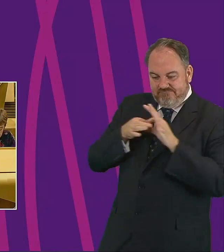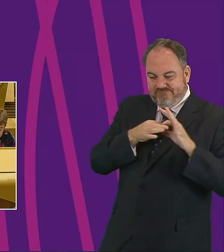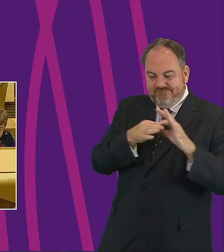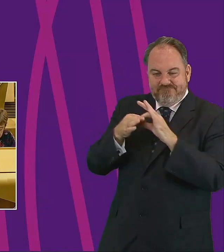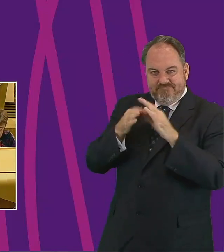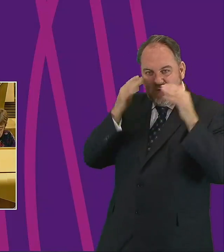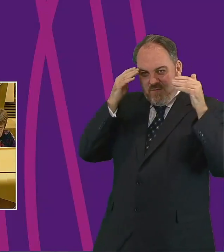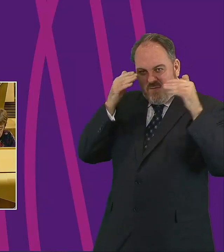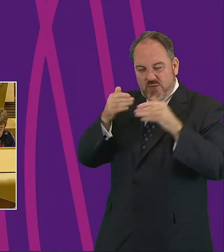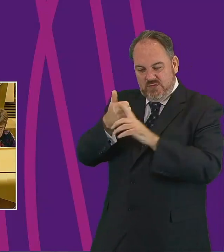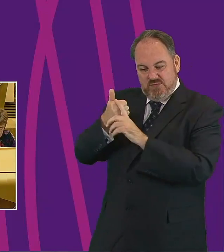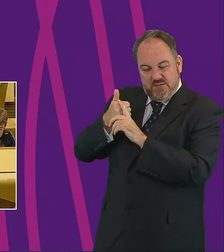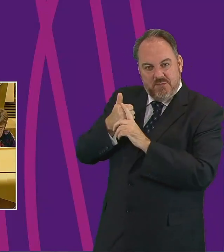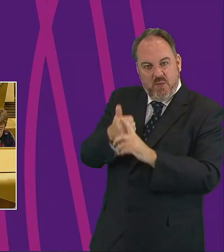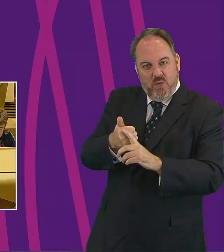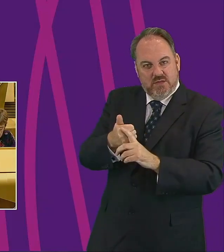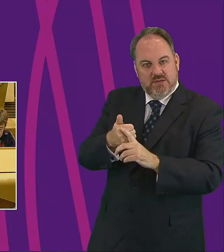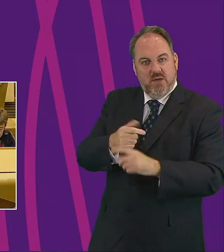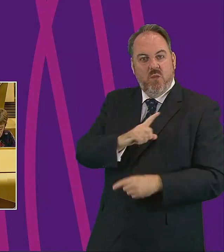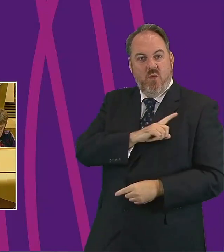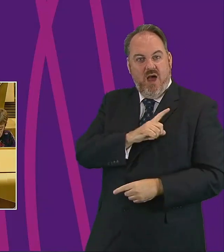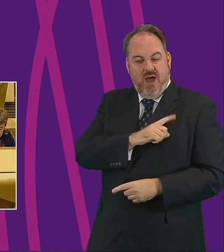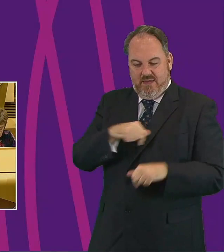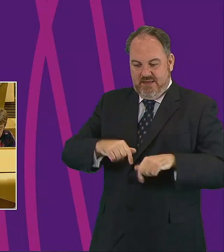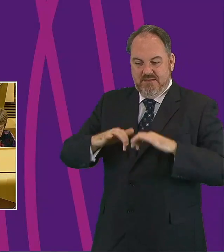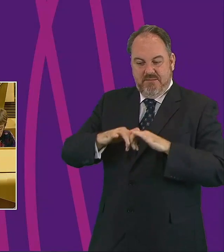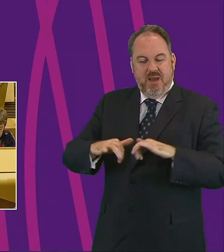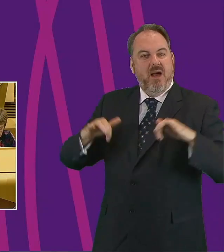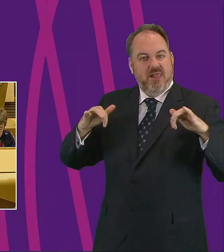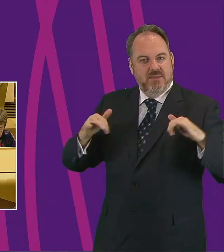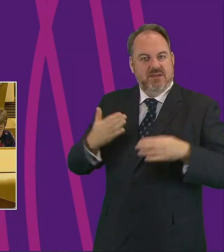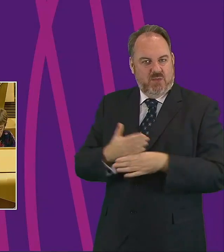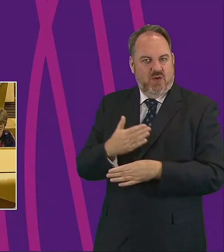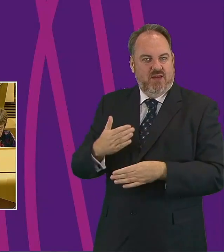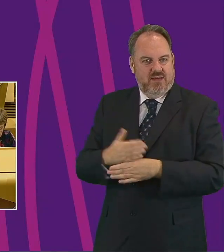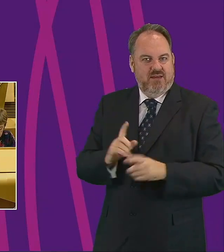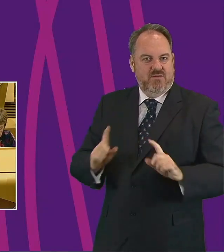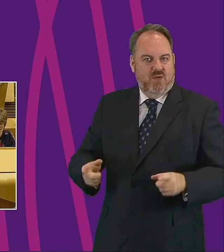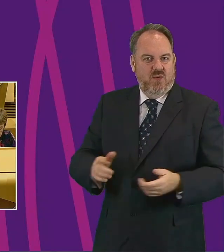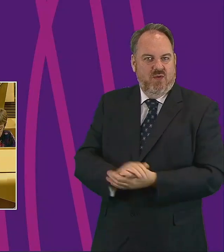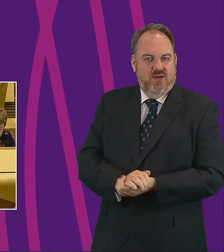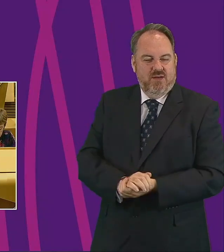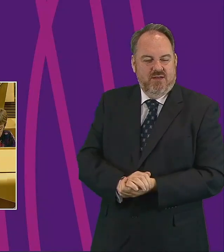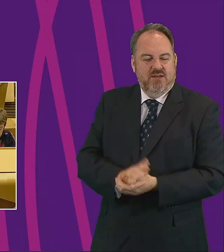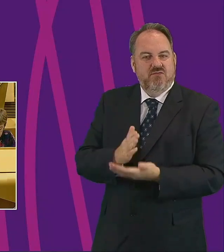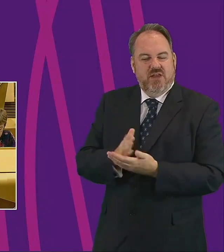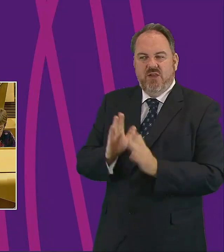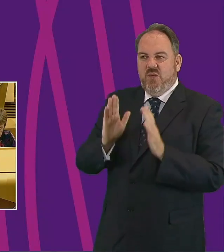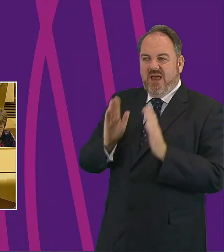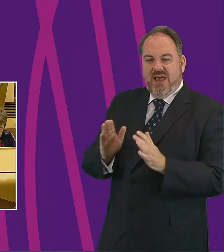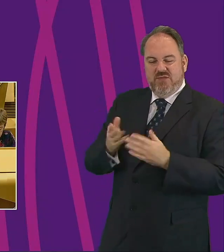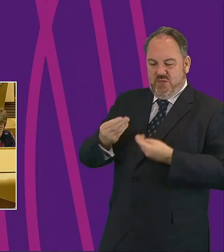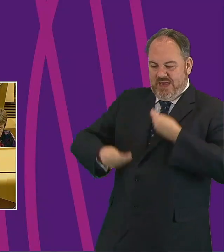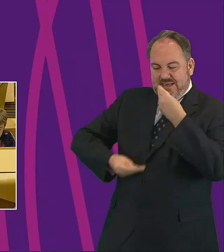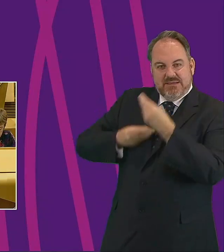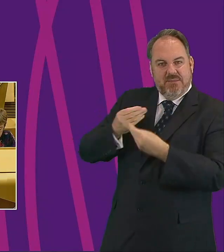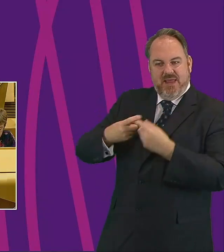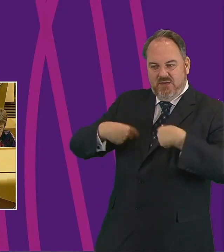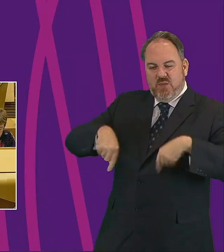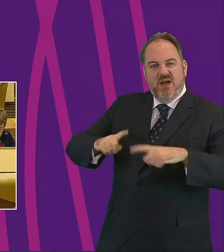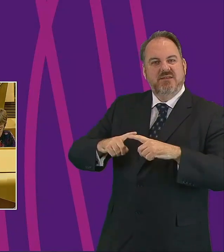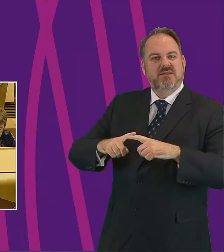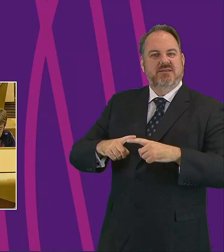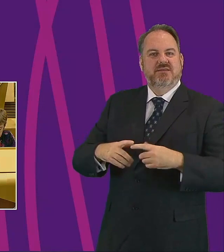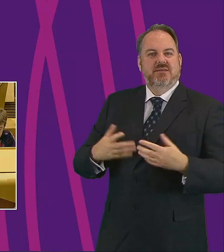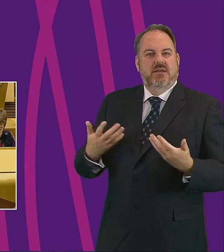do what this Parliament was set up to do. So the First Minister must set out how her government will use